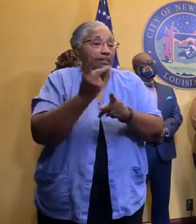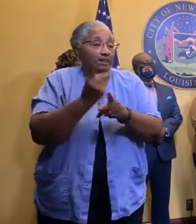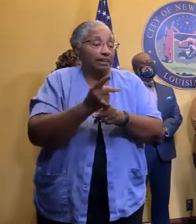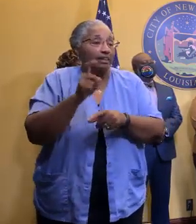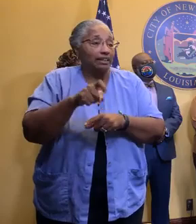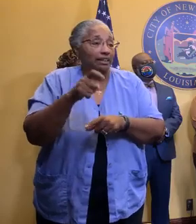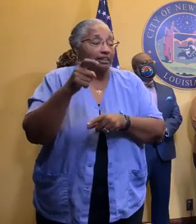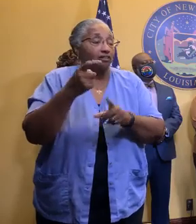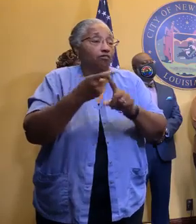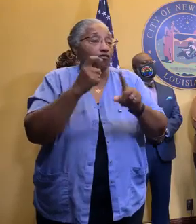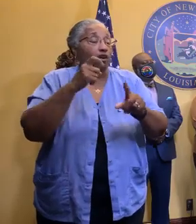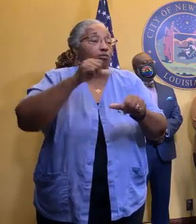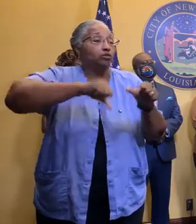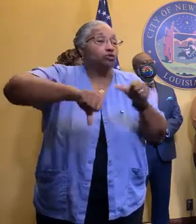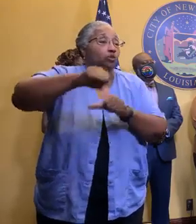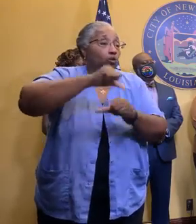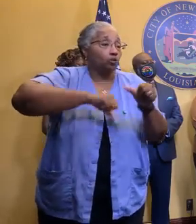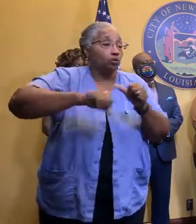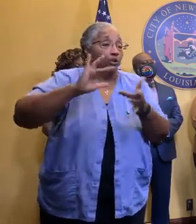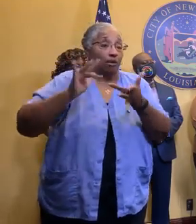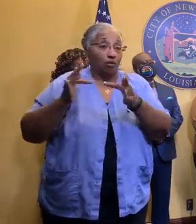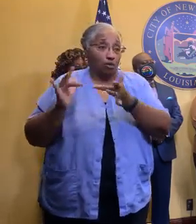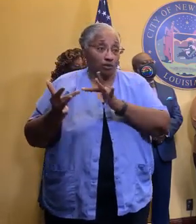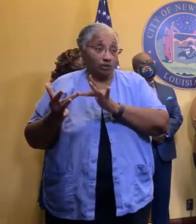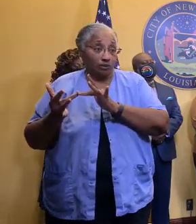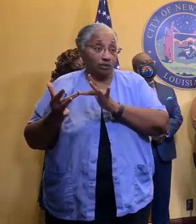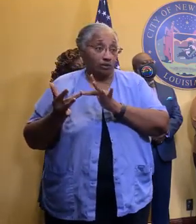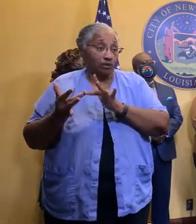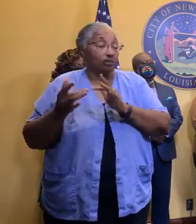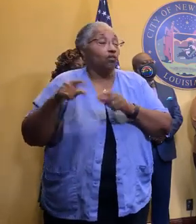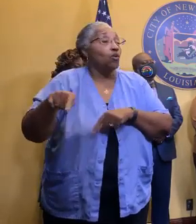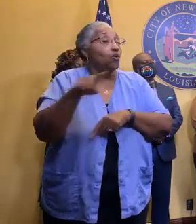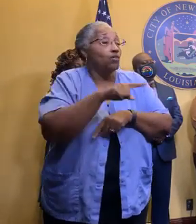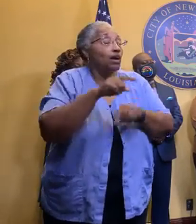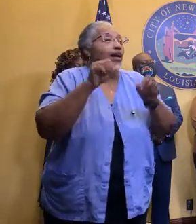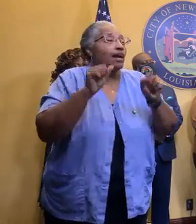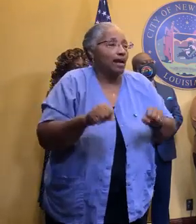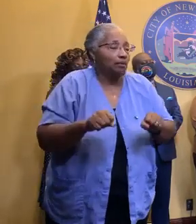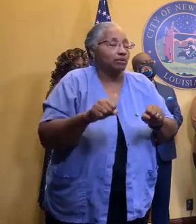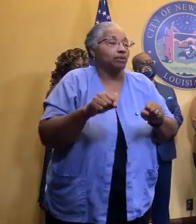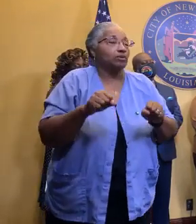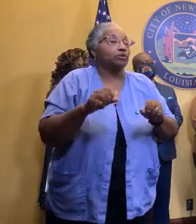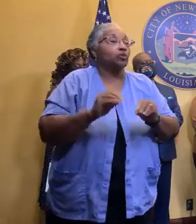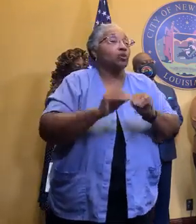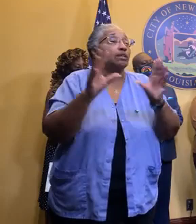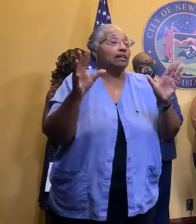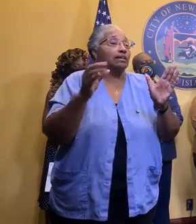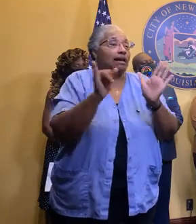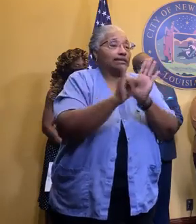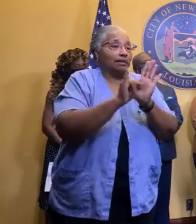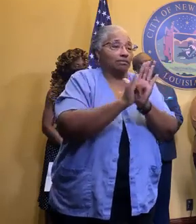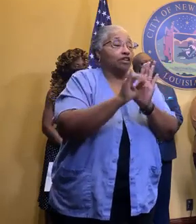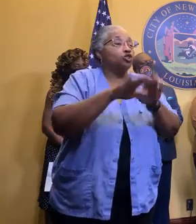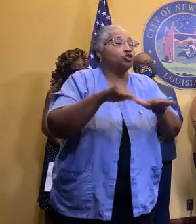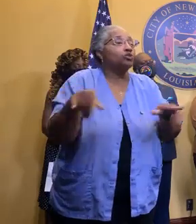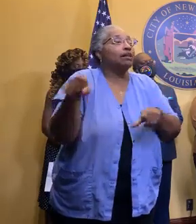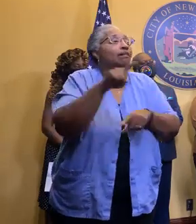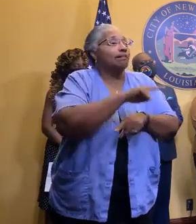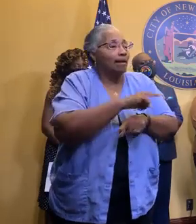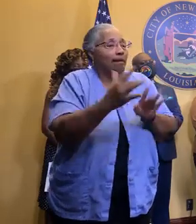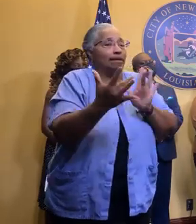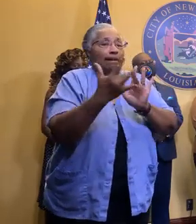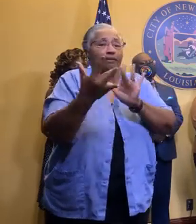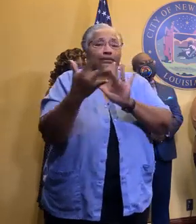of occurring social networks in order that they are able to identify children that they may come in contact